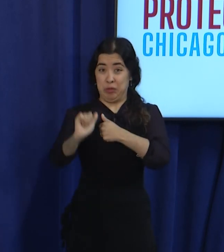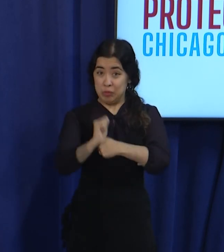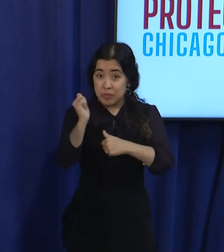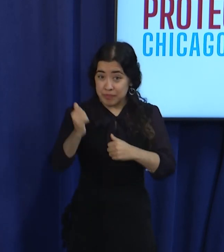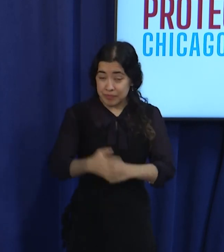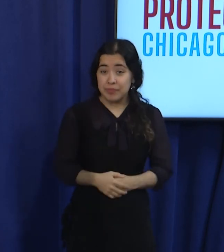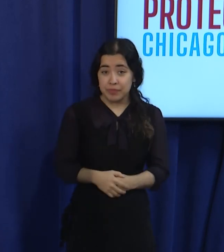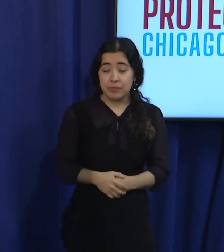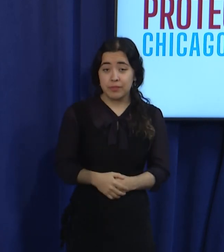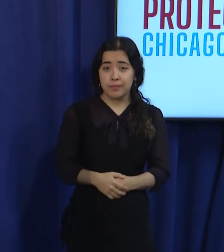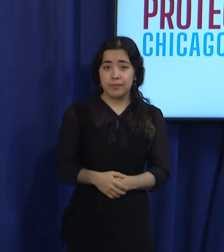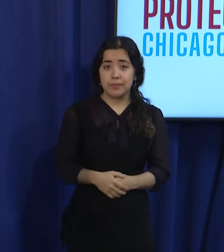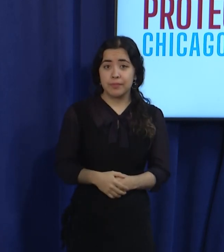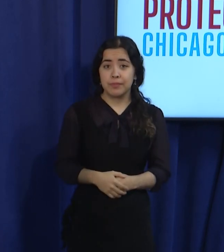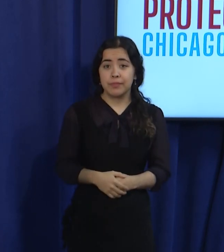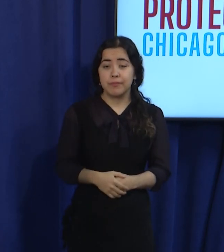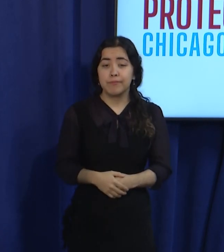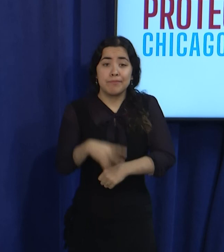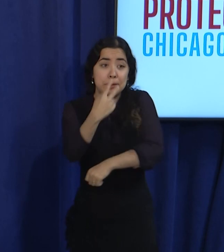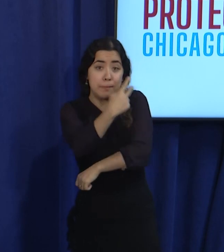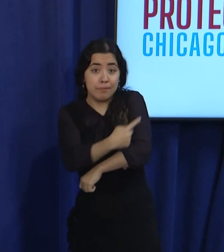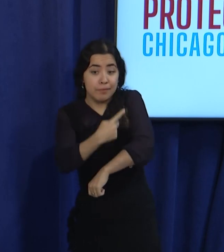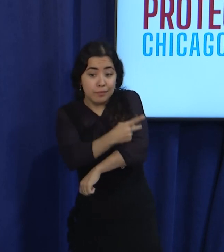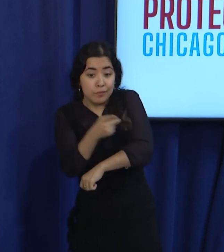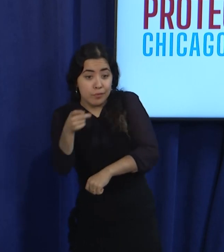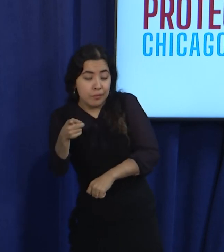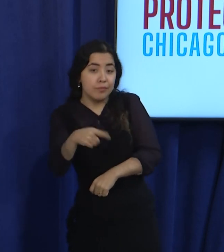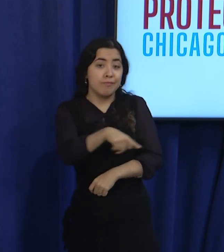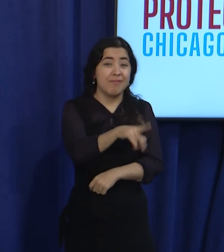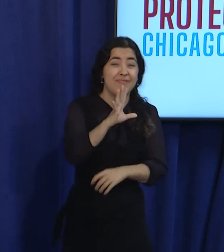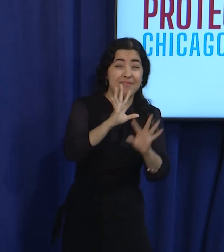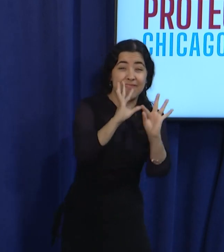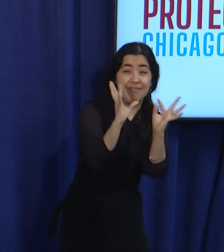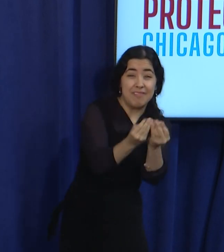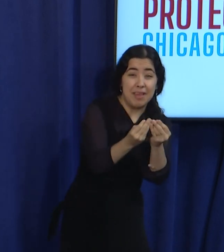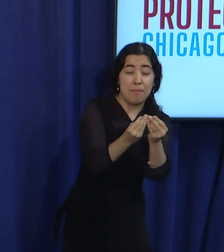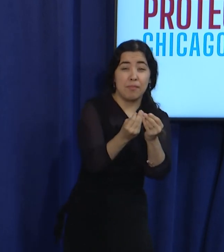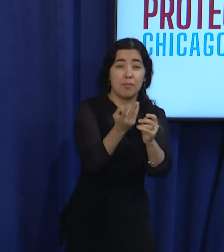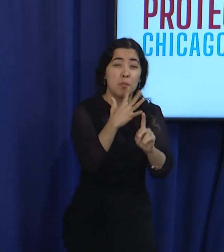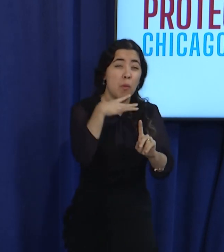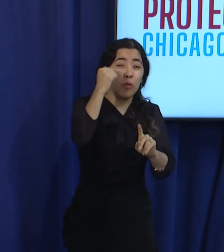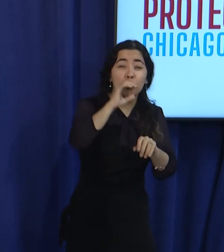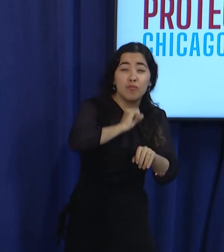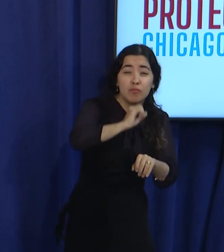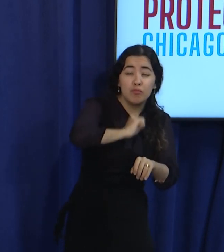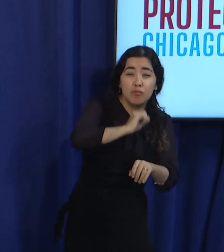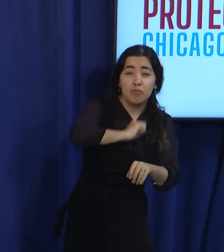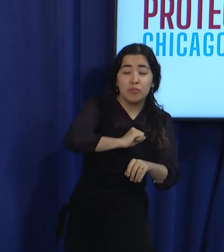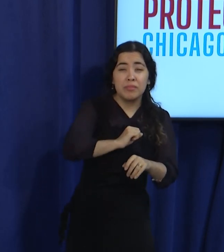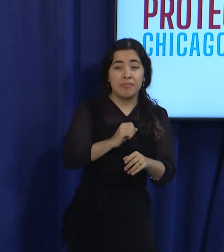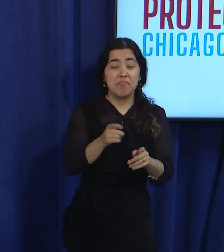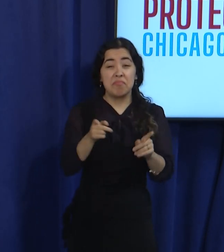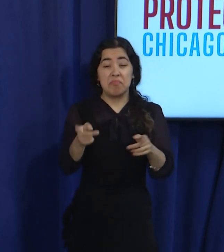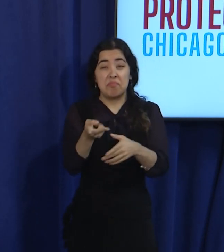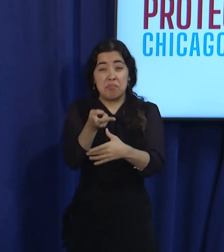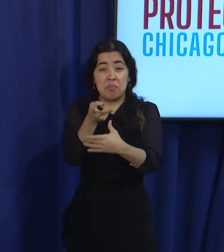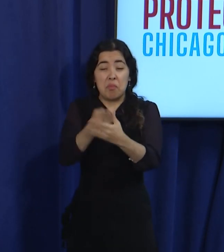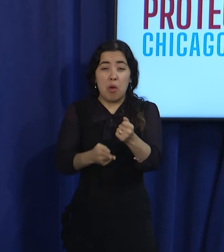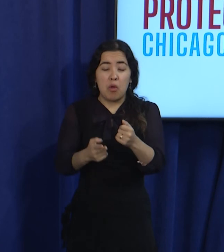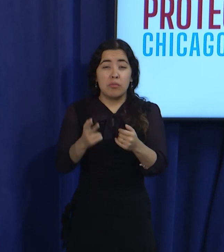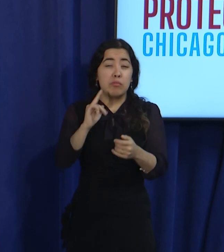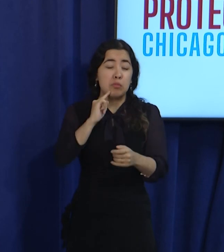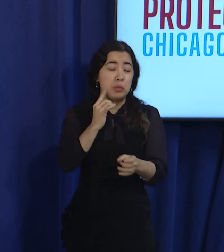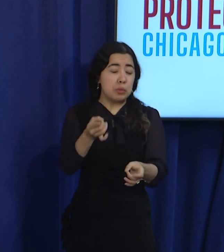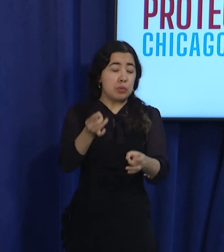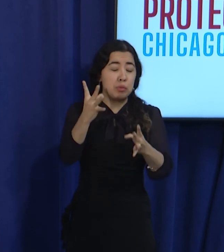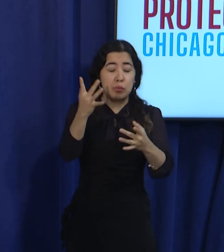Though patients and family members who are older of age are more likely to develop severe disease can happen